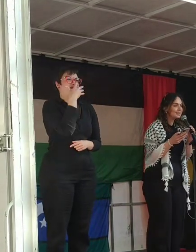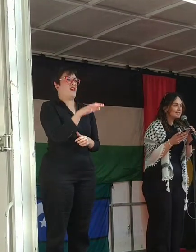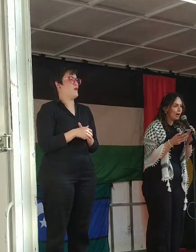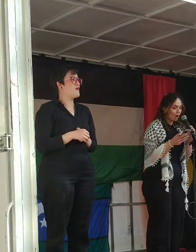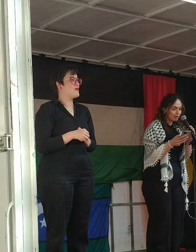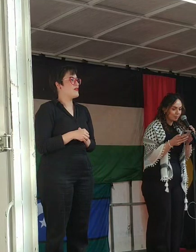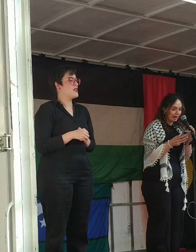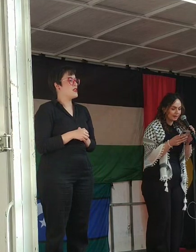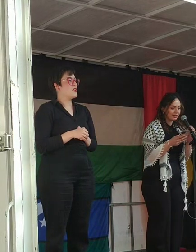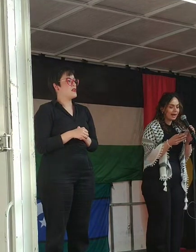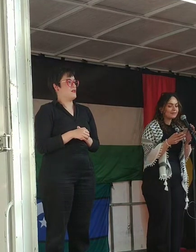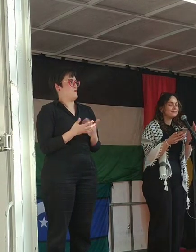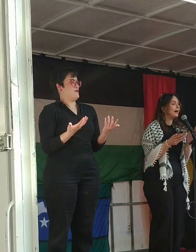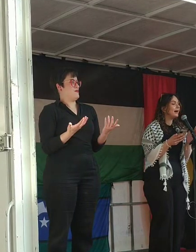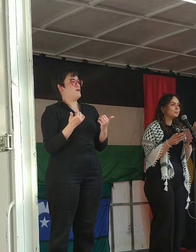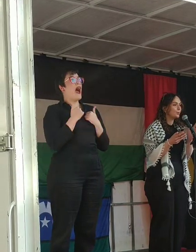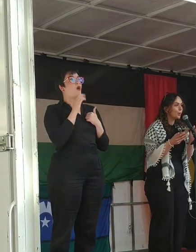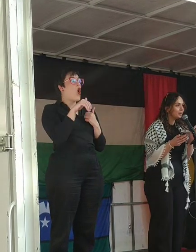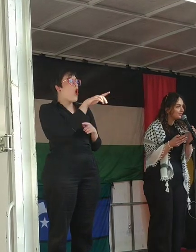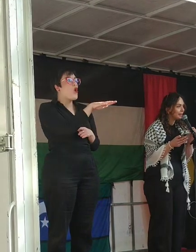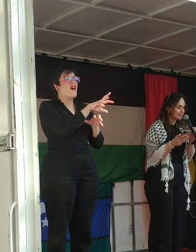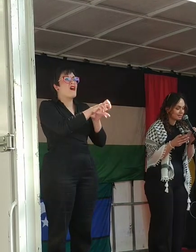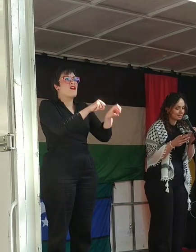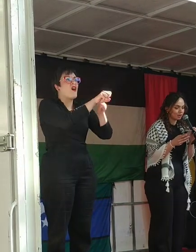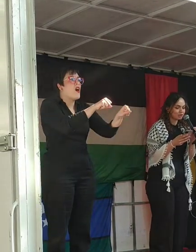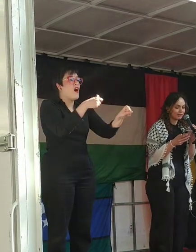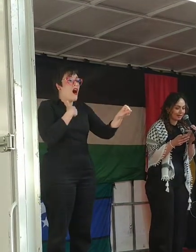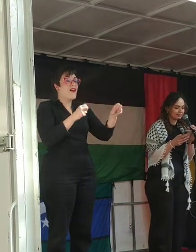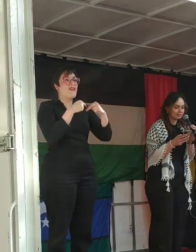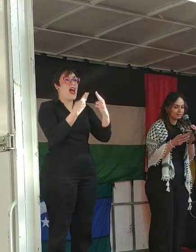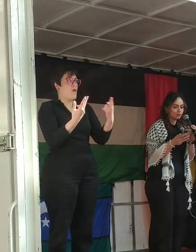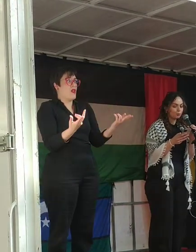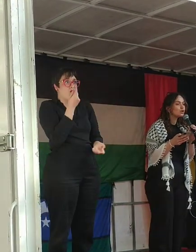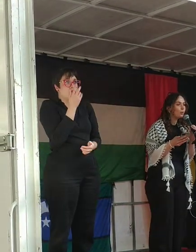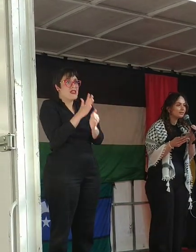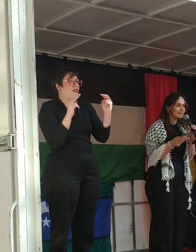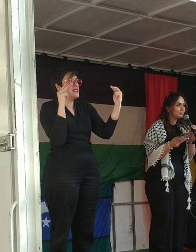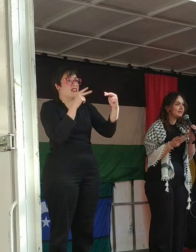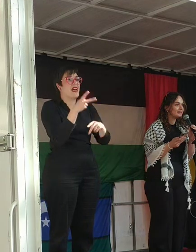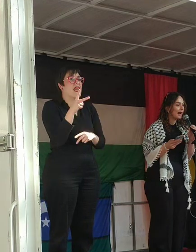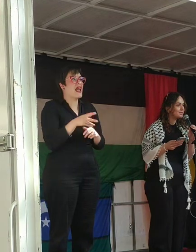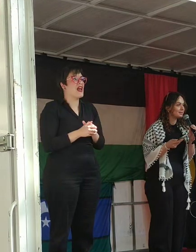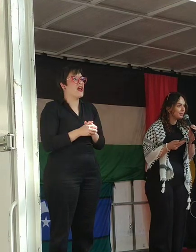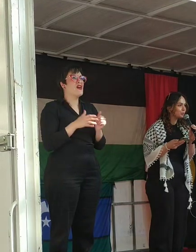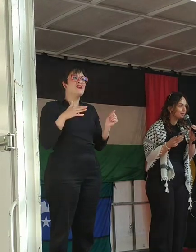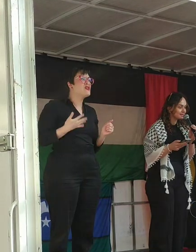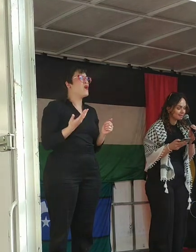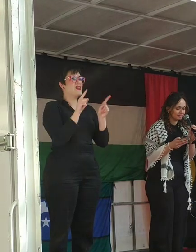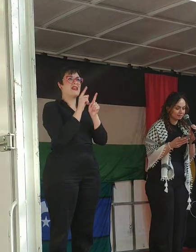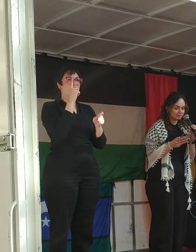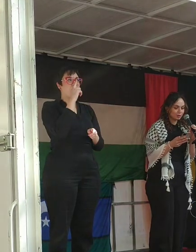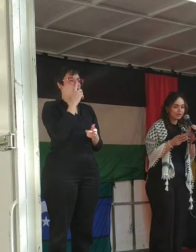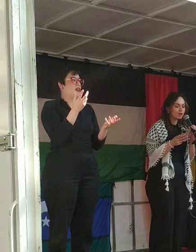Our homeland is now occupied, and I have family that will never be able to see their country again. We do not want the same thing to happen to the people